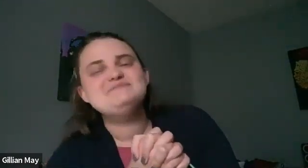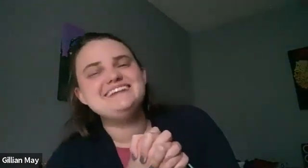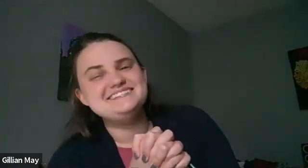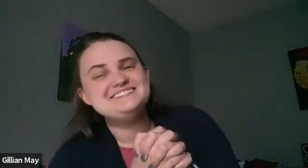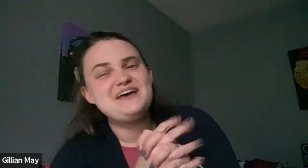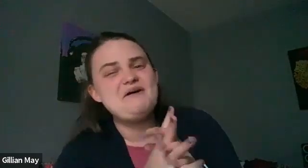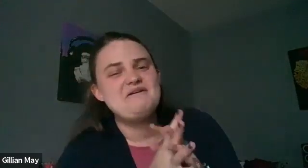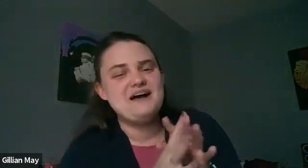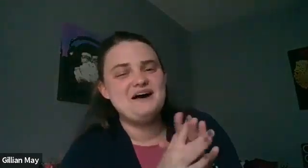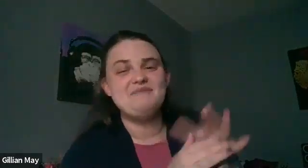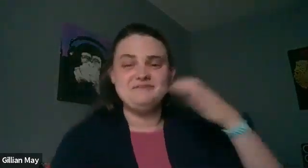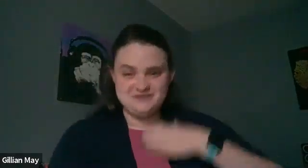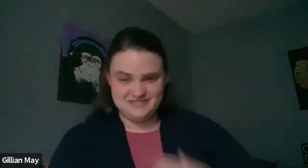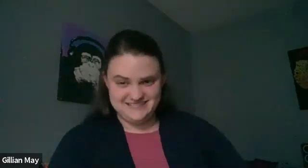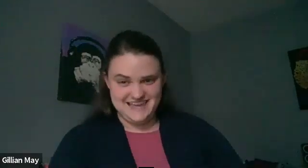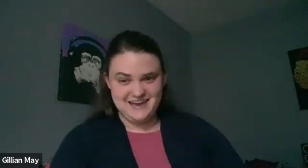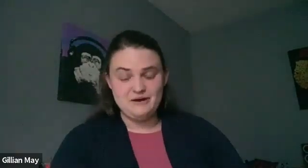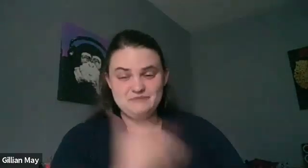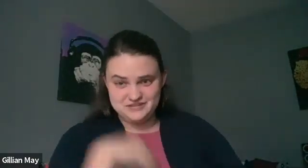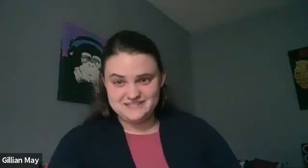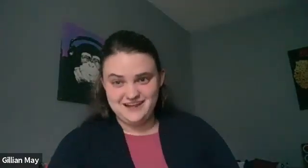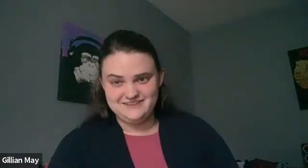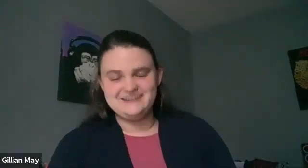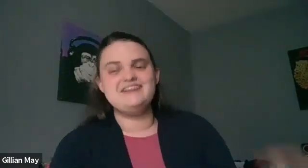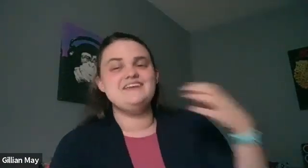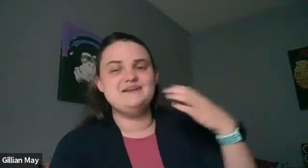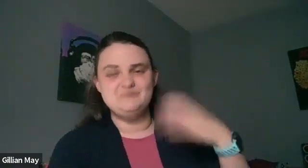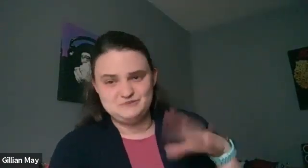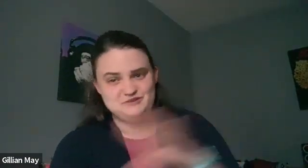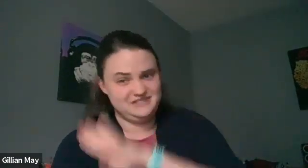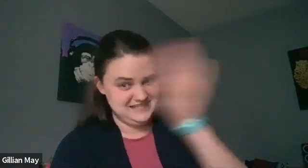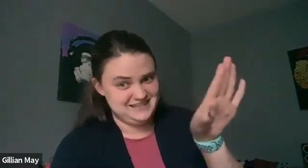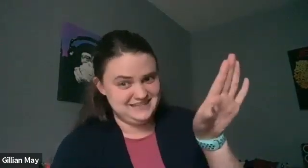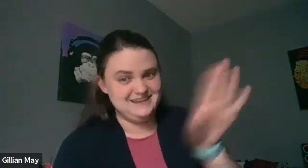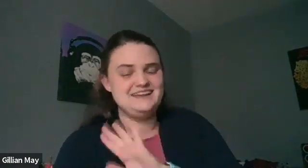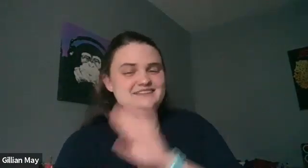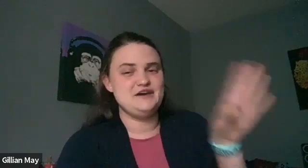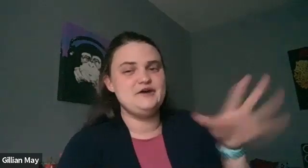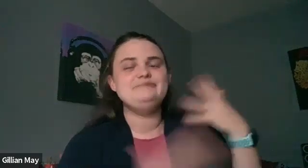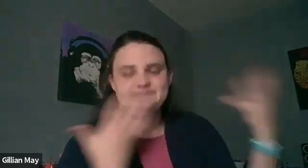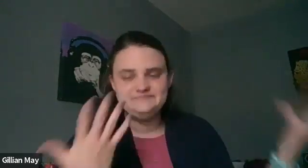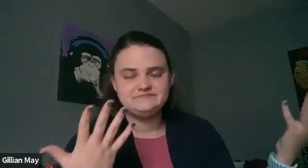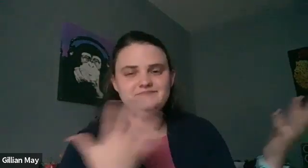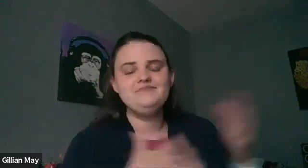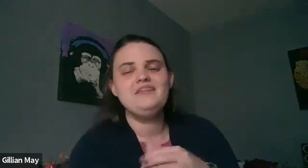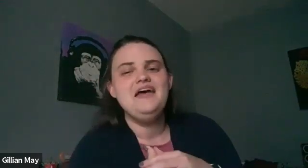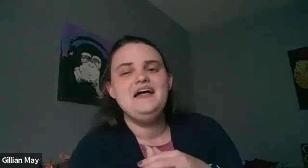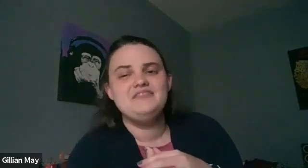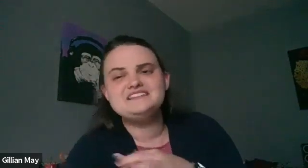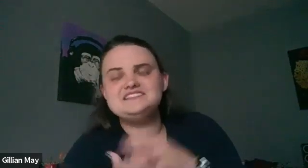but yeah, so one motion is hungry, and then multiple motions is that side. And so that is